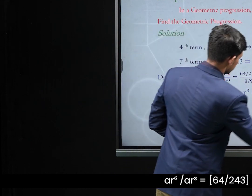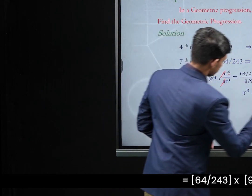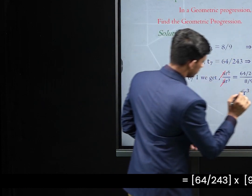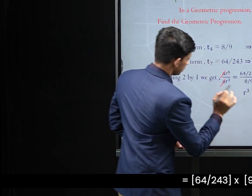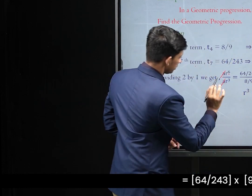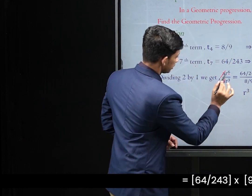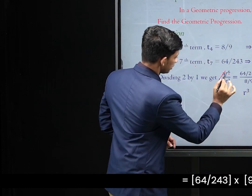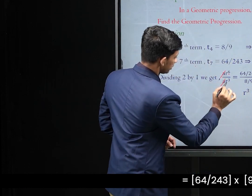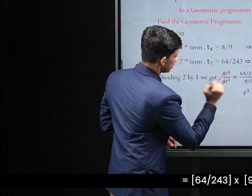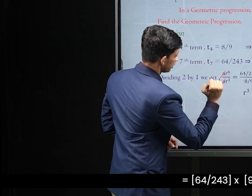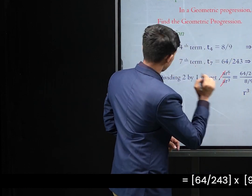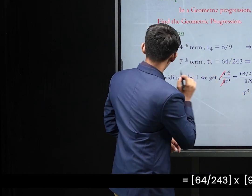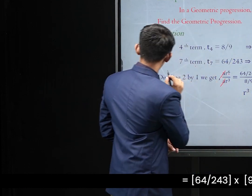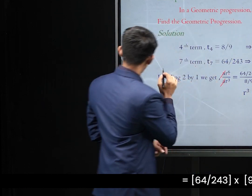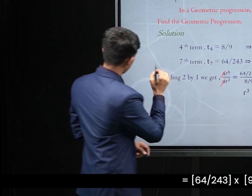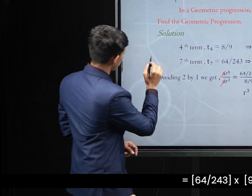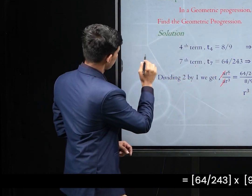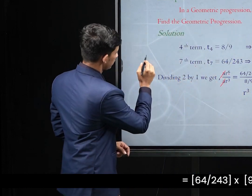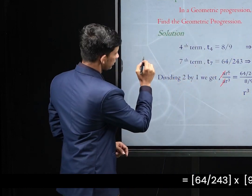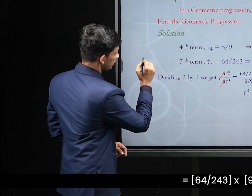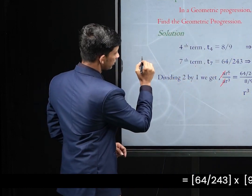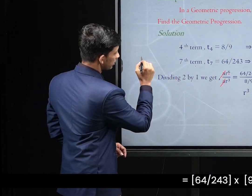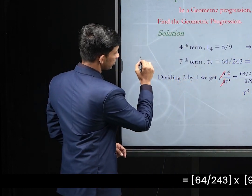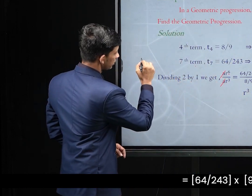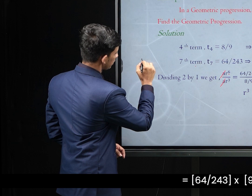That is equal to 64 by 243 into 9 by 8.